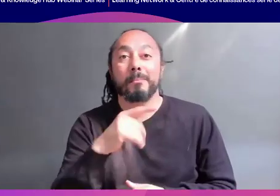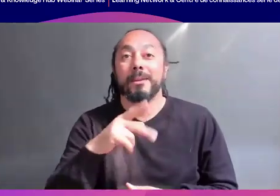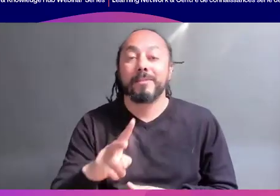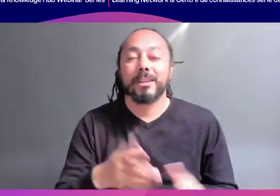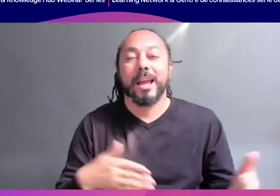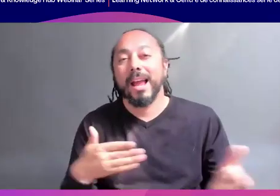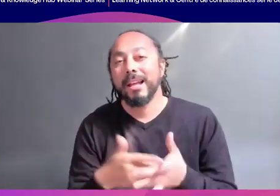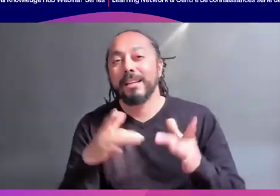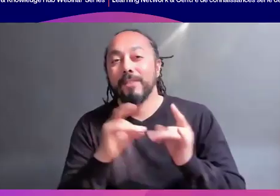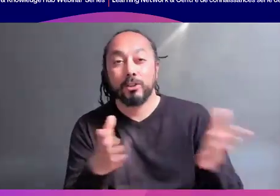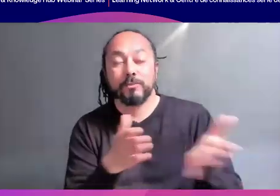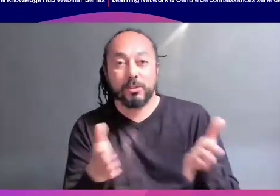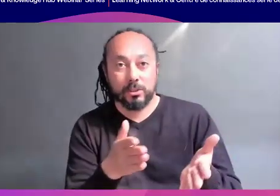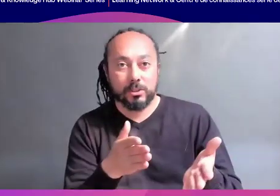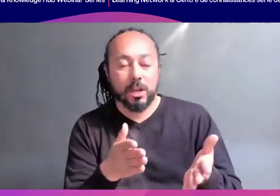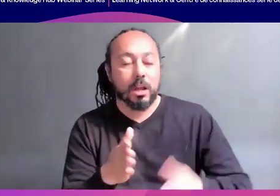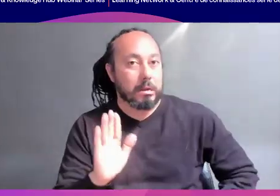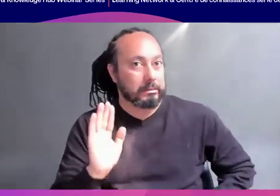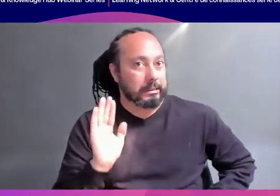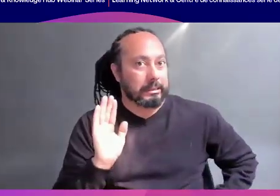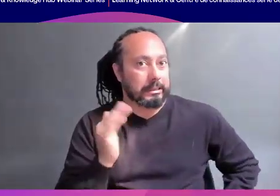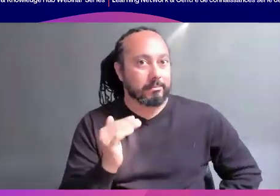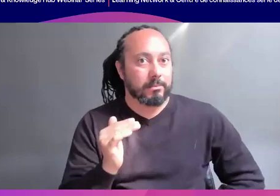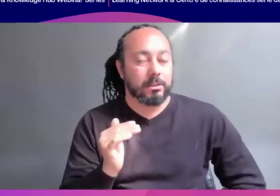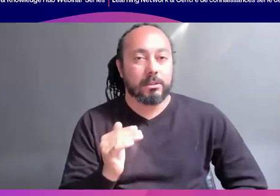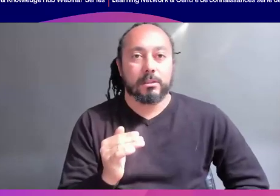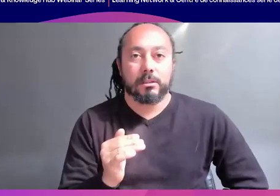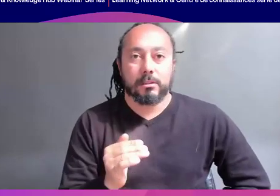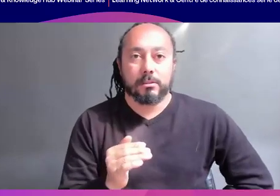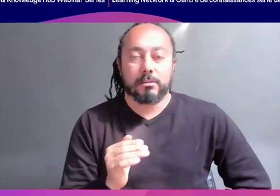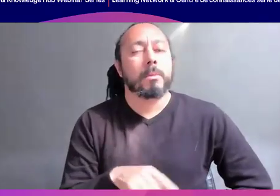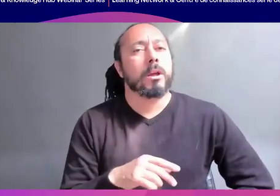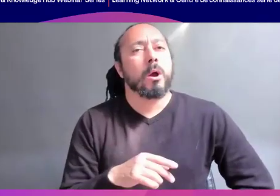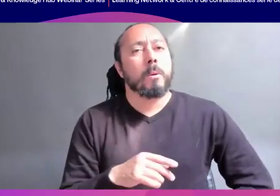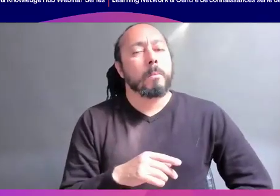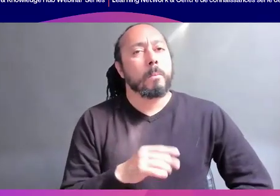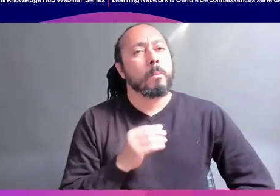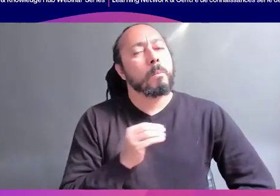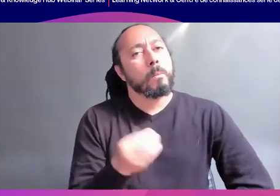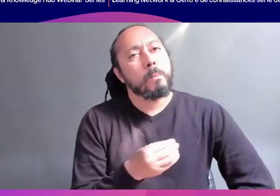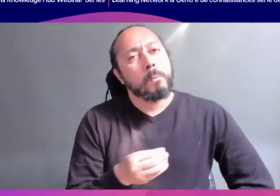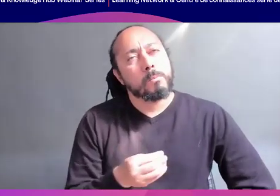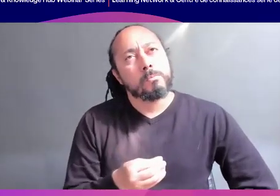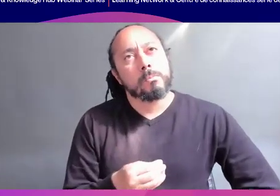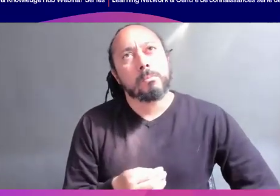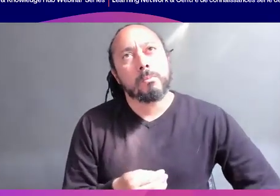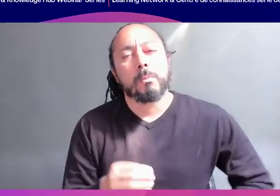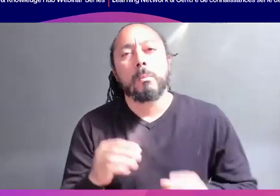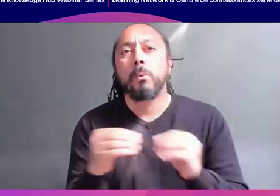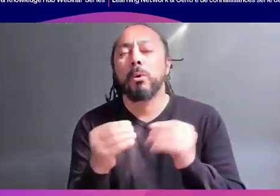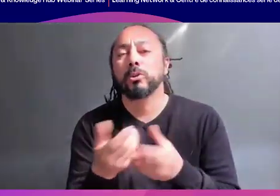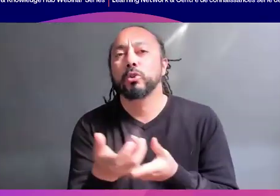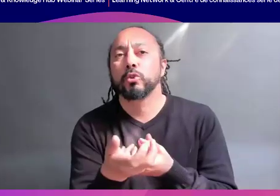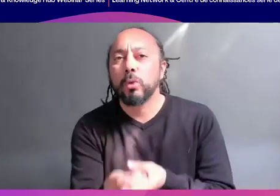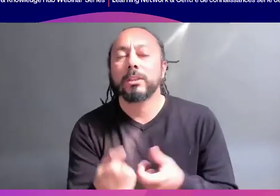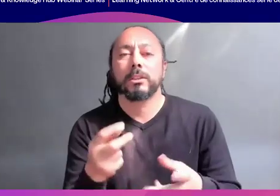more, we think so far, this is a preliminary observation, more trust issues with a social support context,